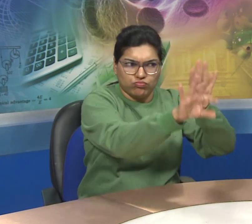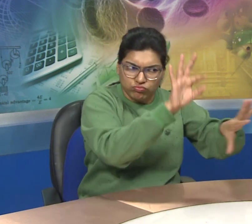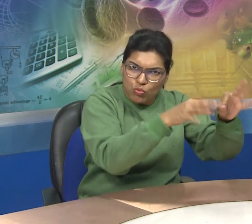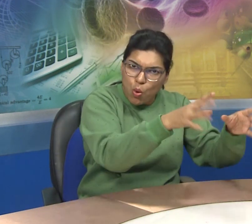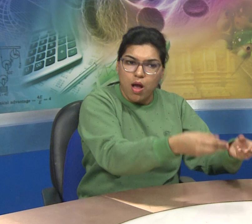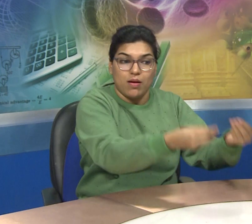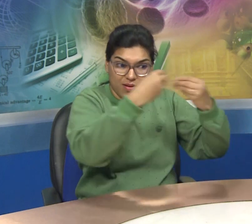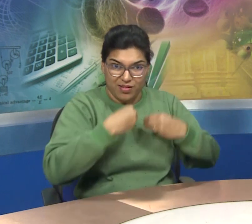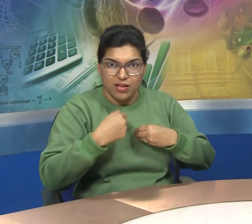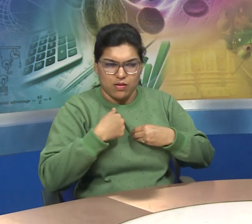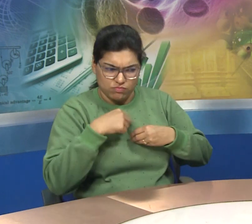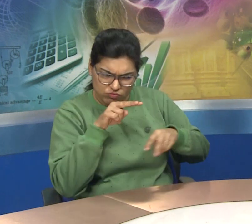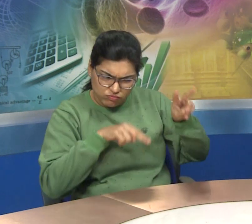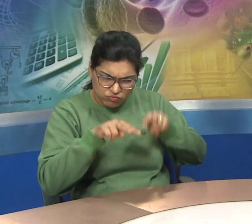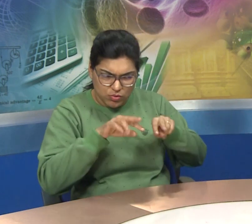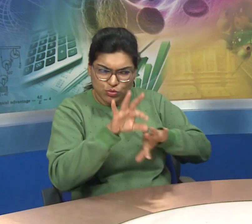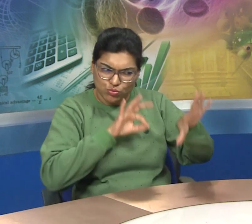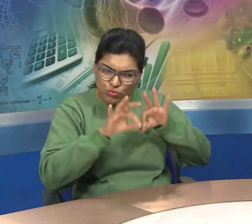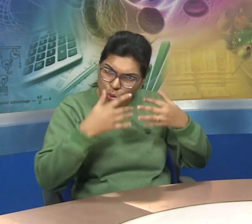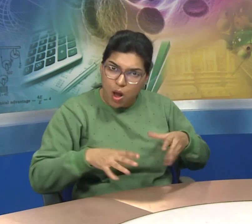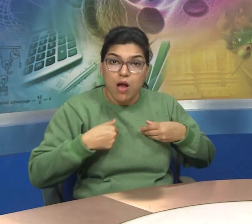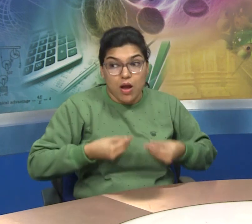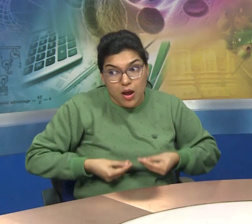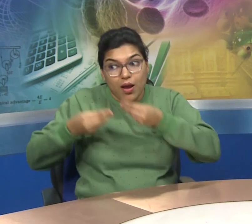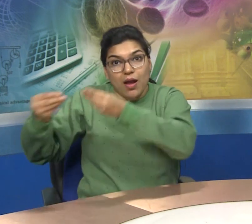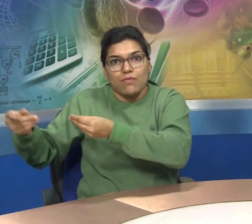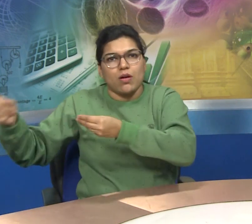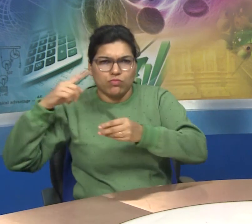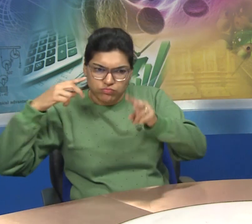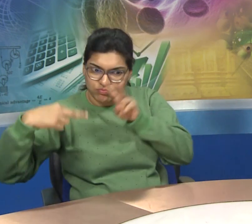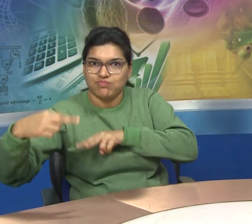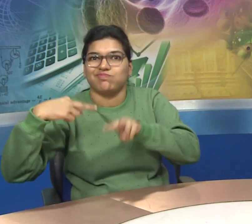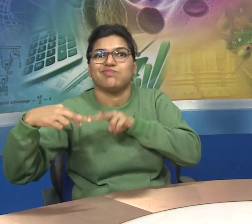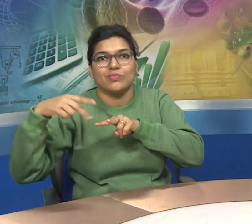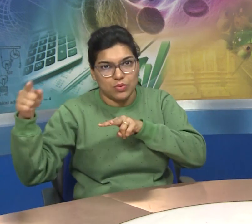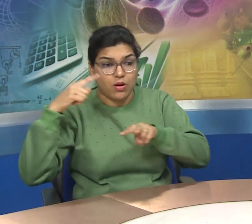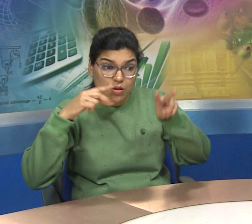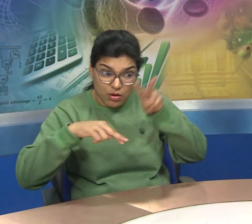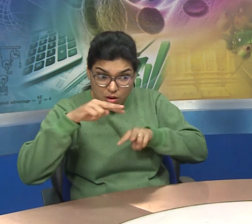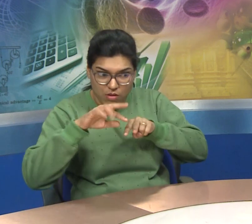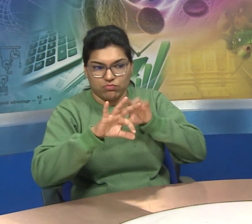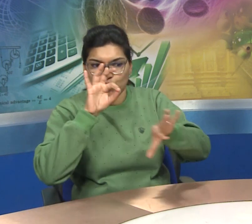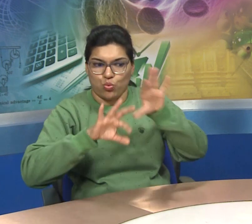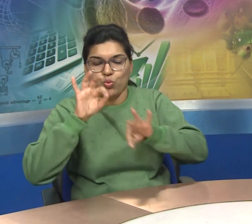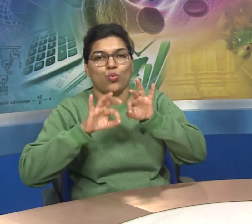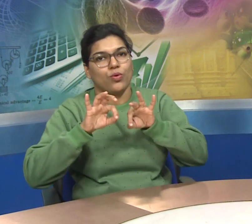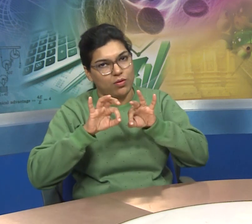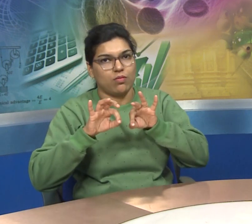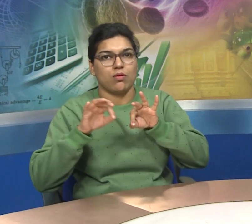or secondary sources and help the researcher to select required